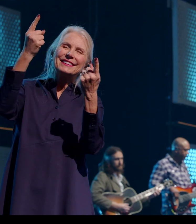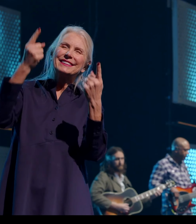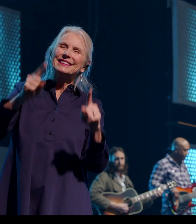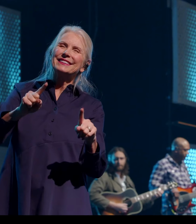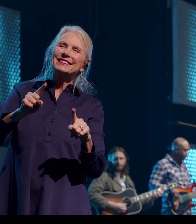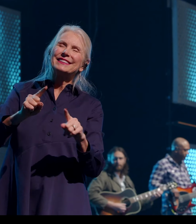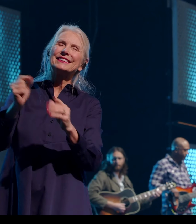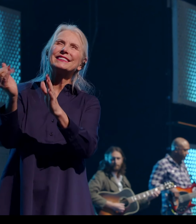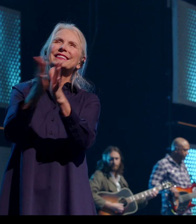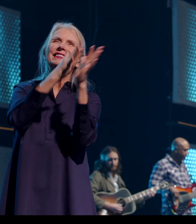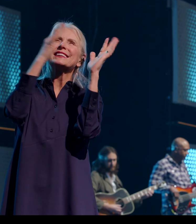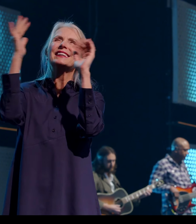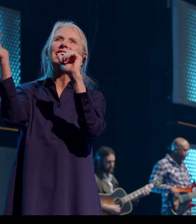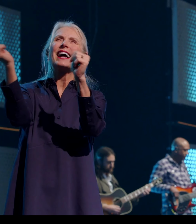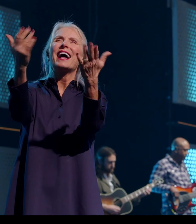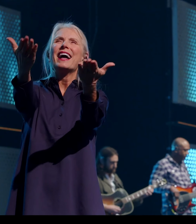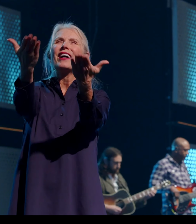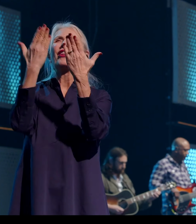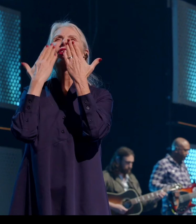Thank you, Lord.